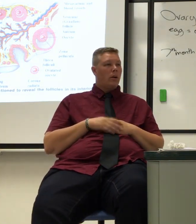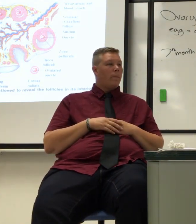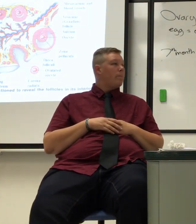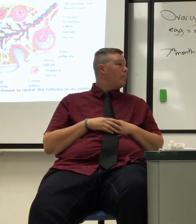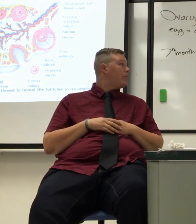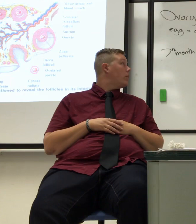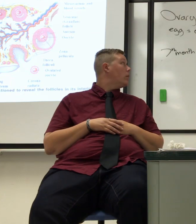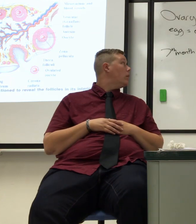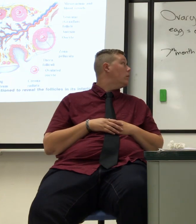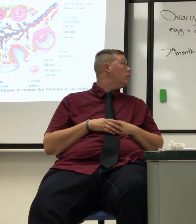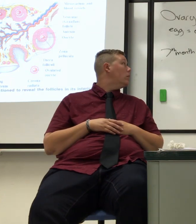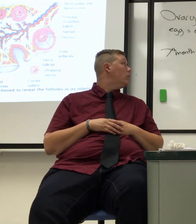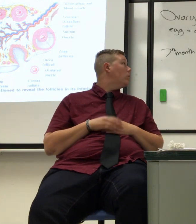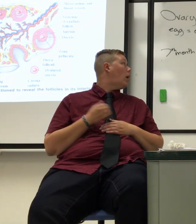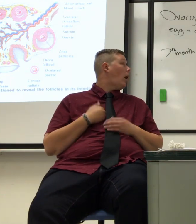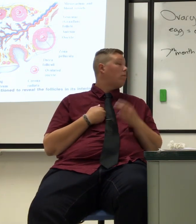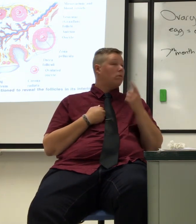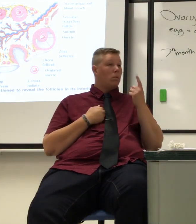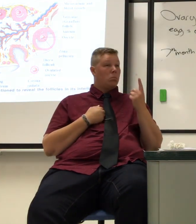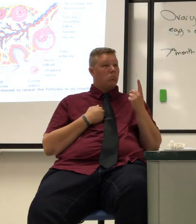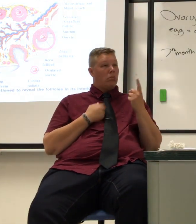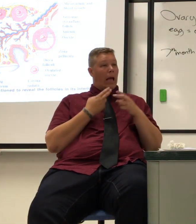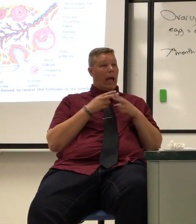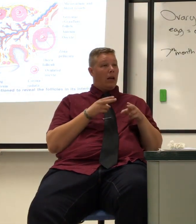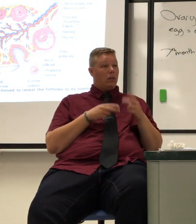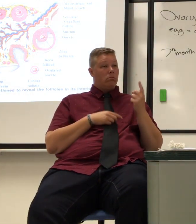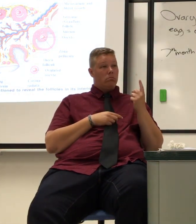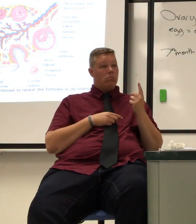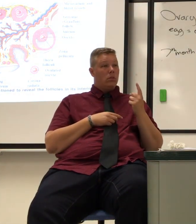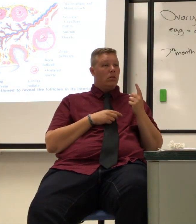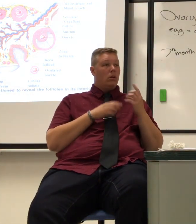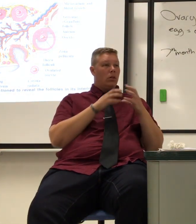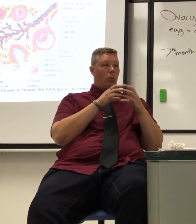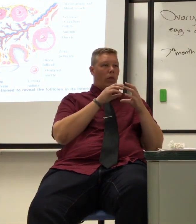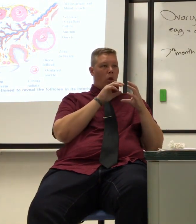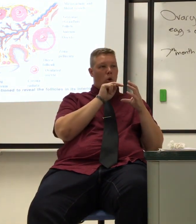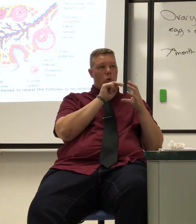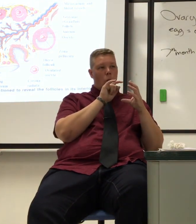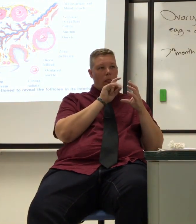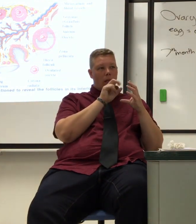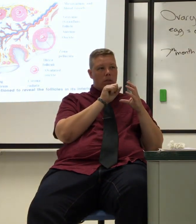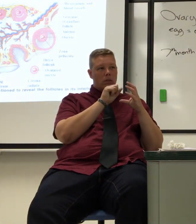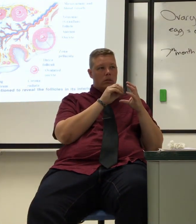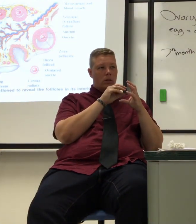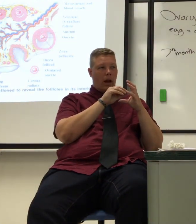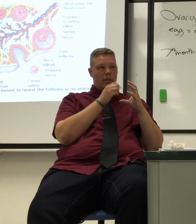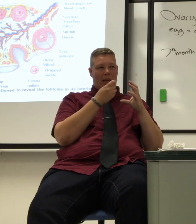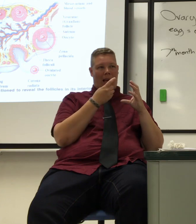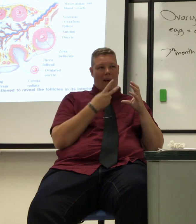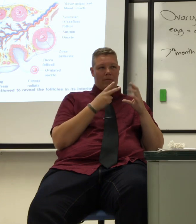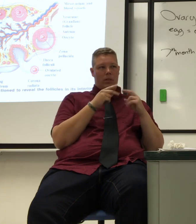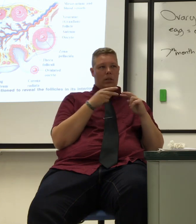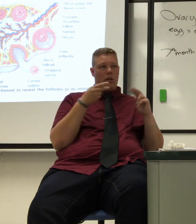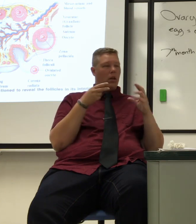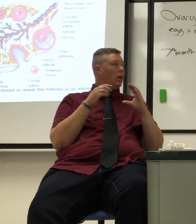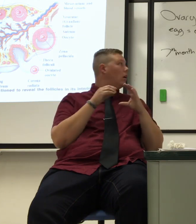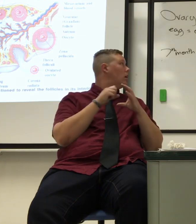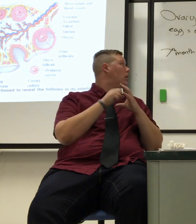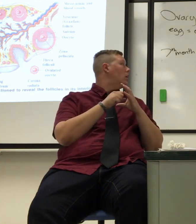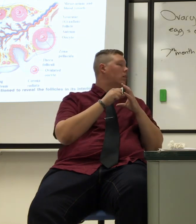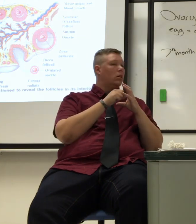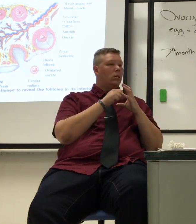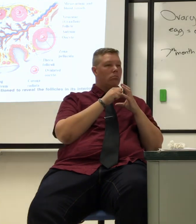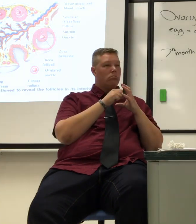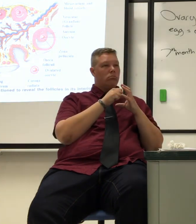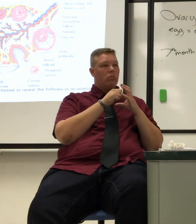So let's take an egg with the nucleus. It's got half the DNA in it. Let's put a wall of cells